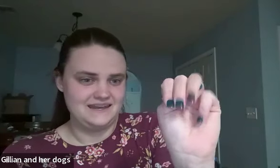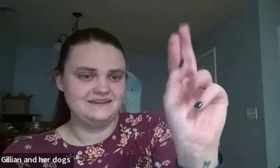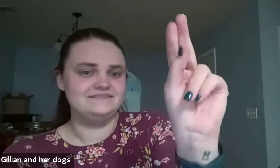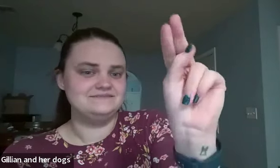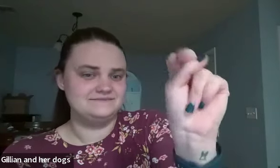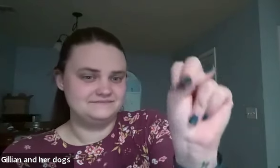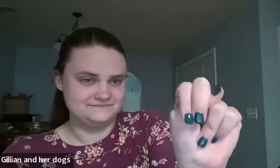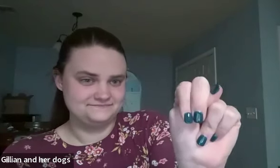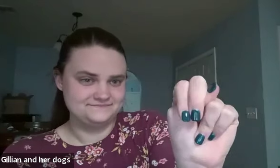N,